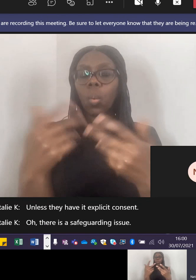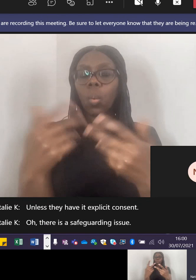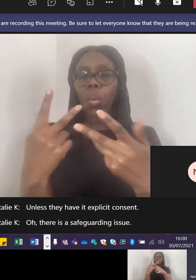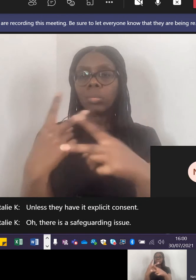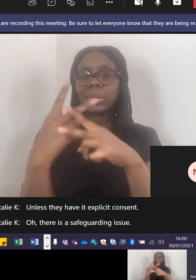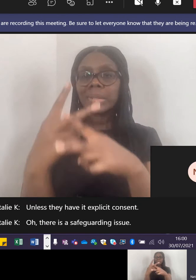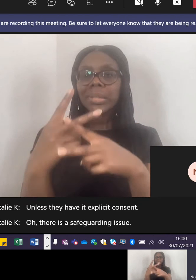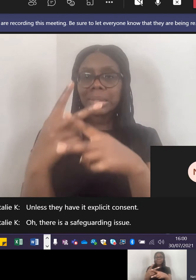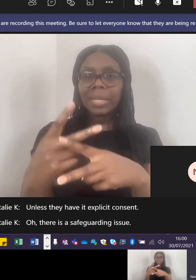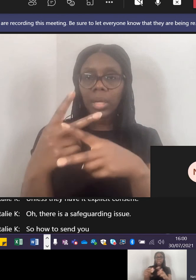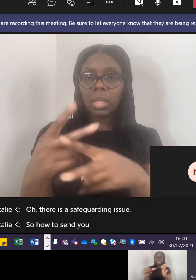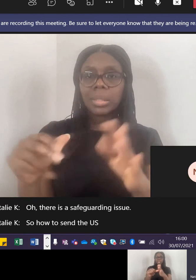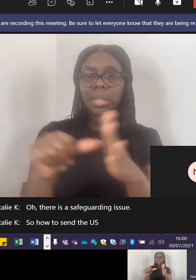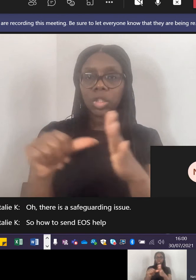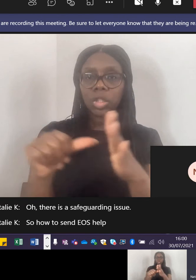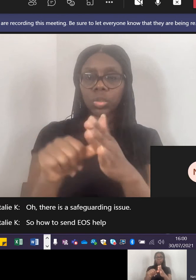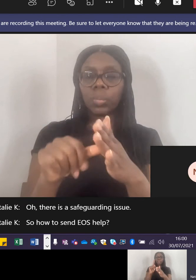So how does SEND help?